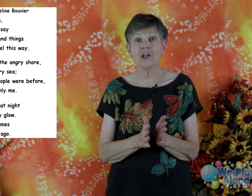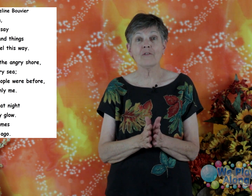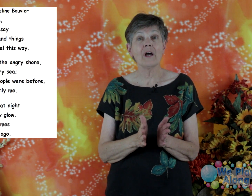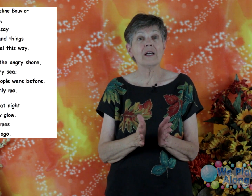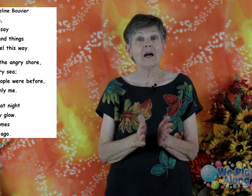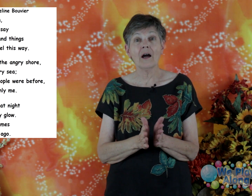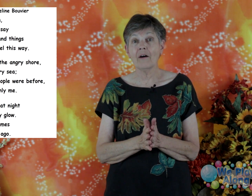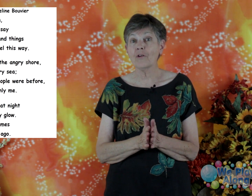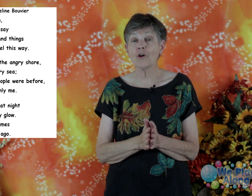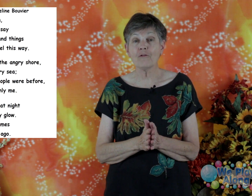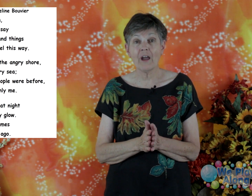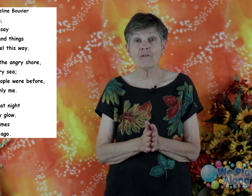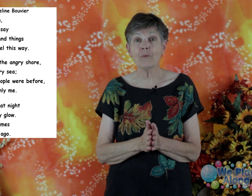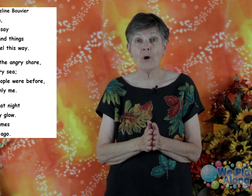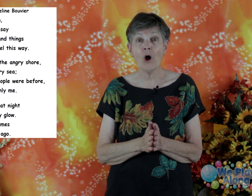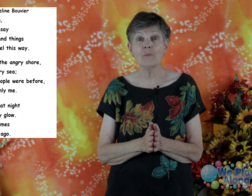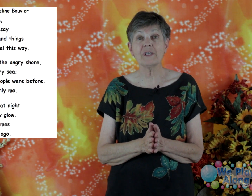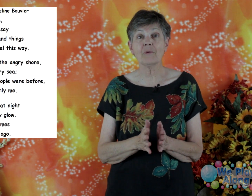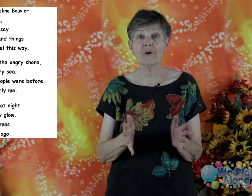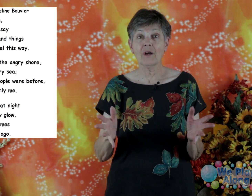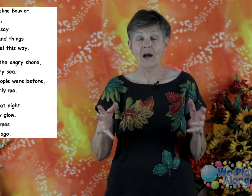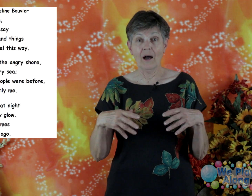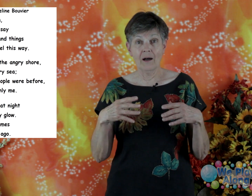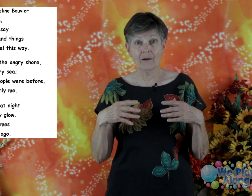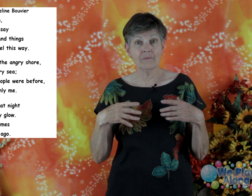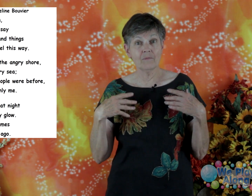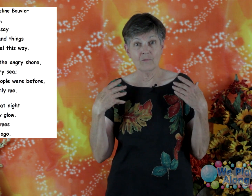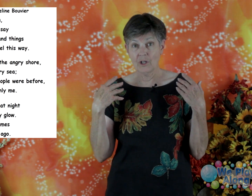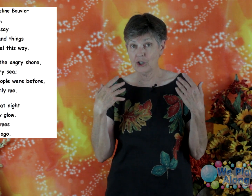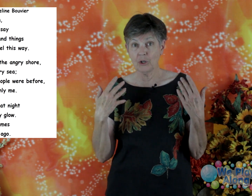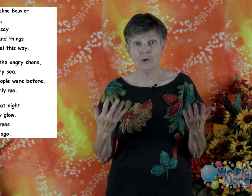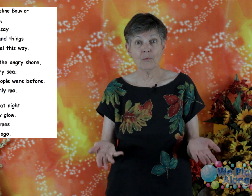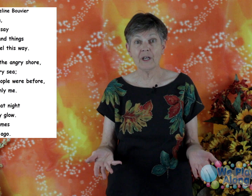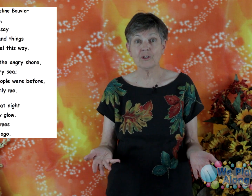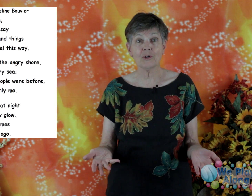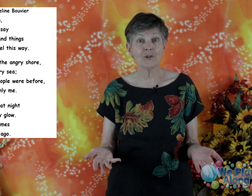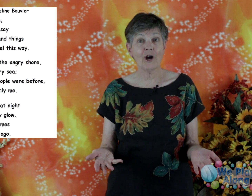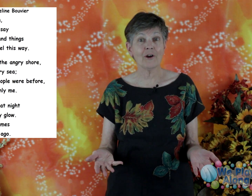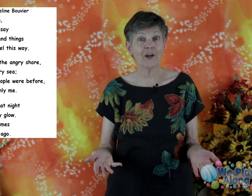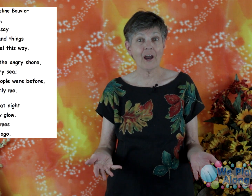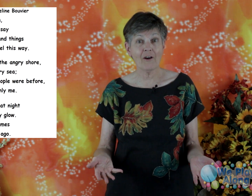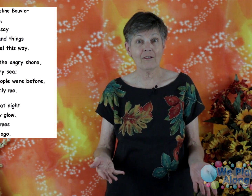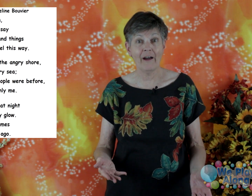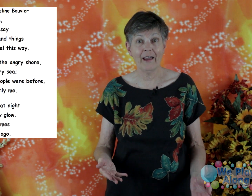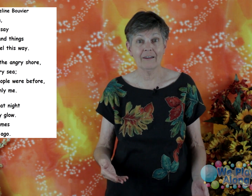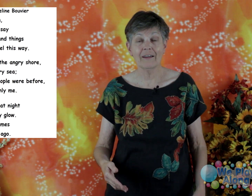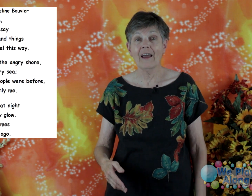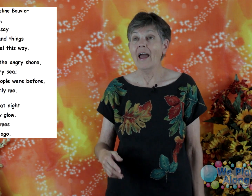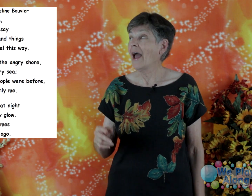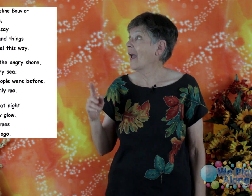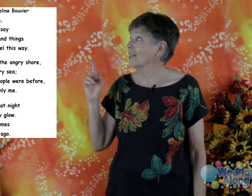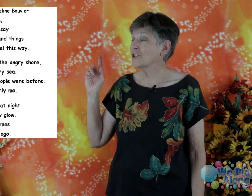of her favorite poems. They were that she would read to her daughter Caroline. And